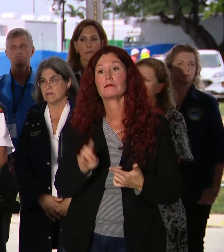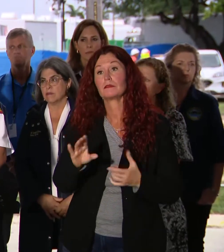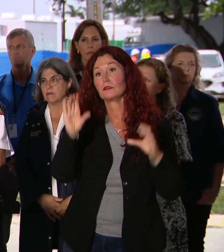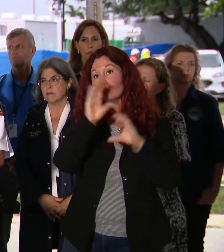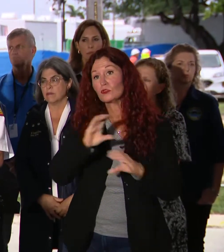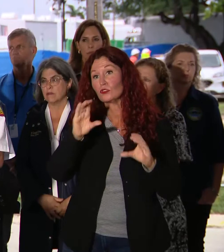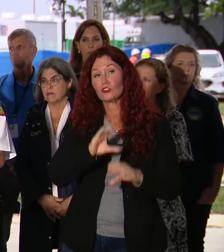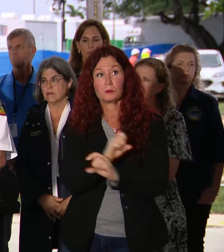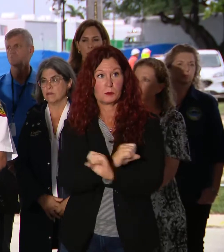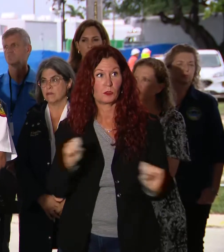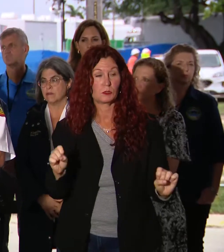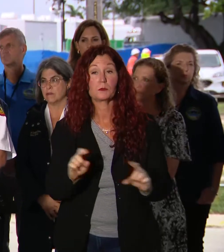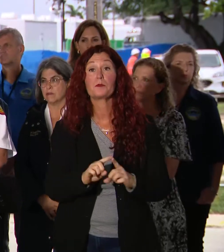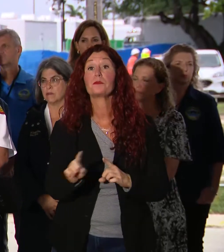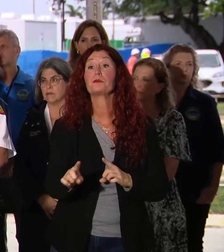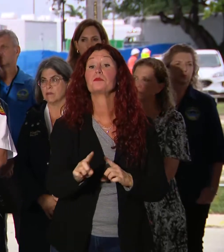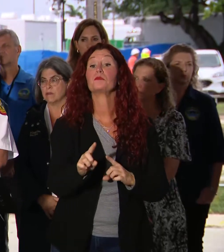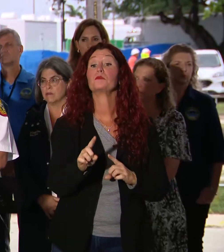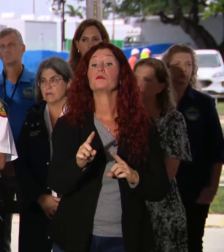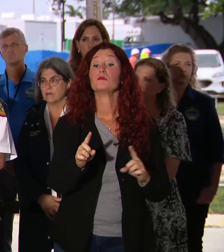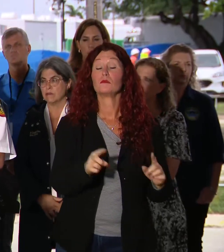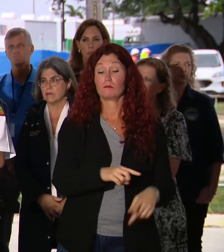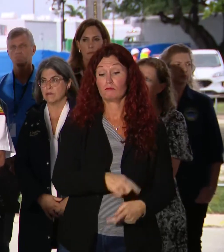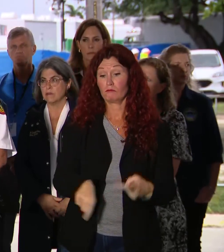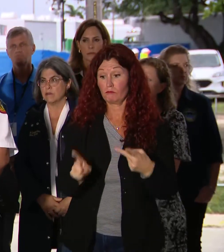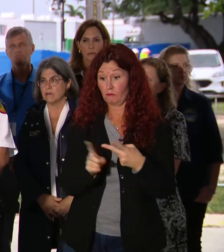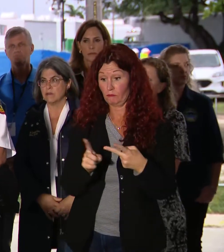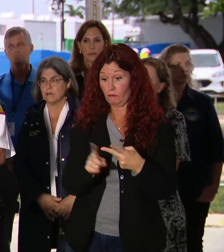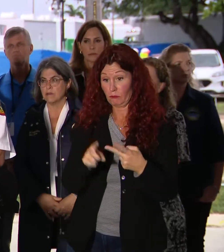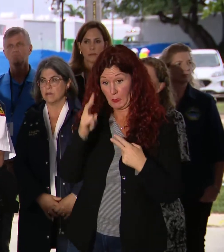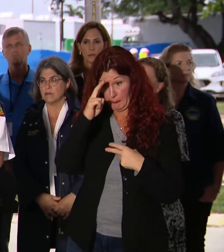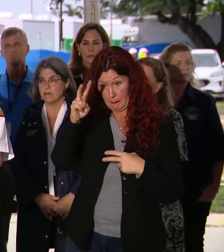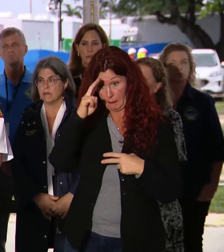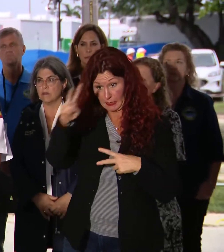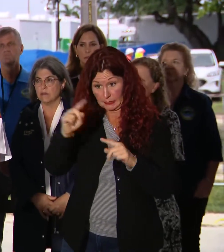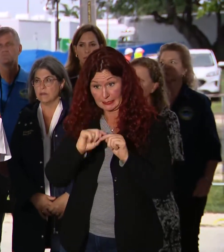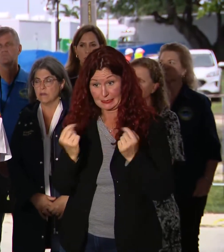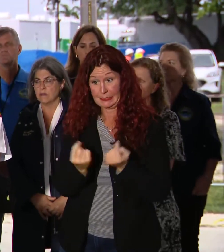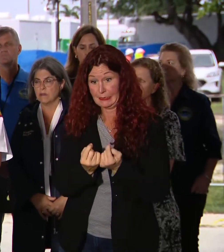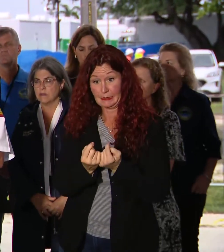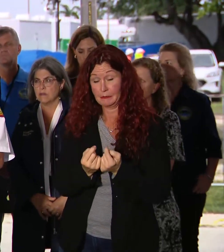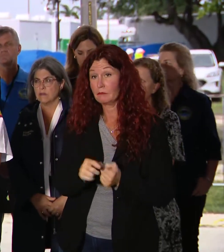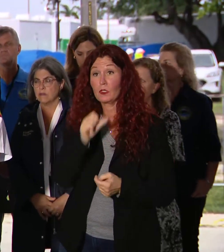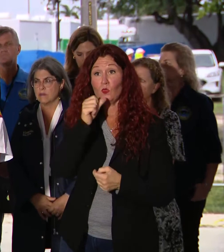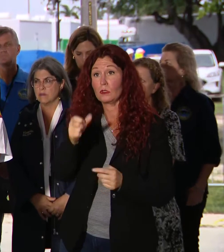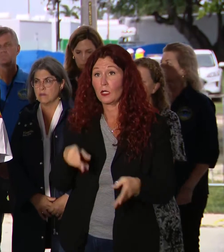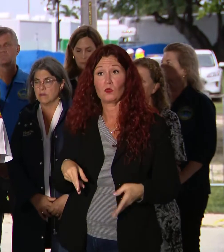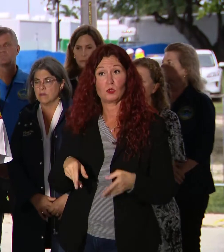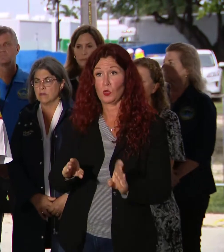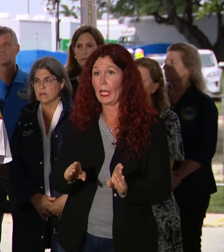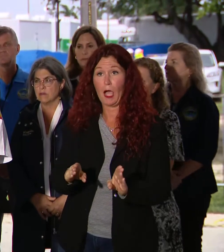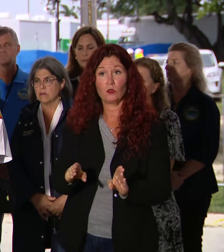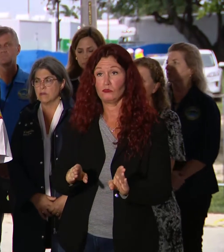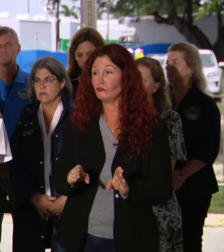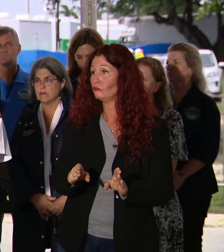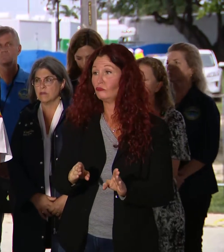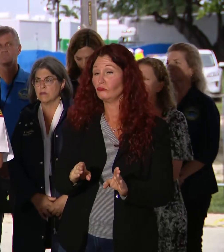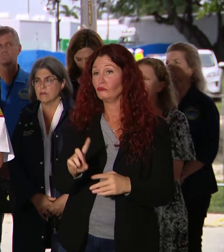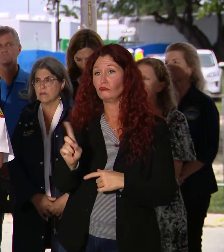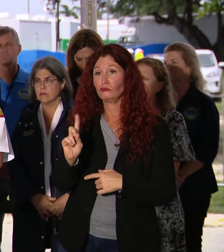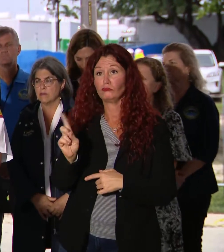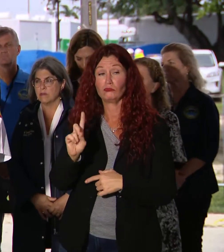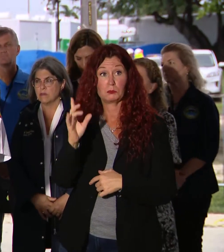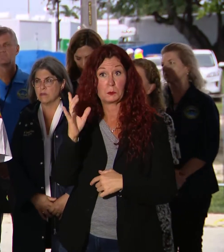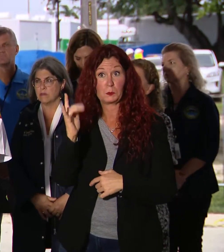In regards to any international teams, Los Tobos, we're not going to allow anyone at this time, due to the circumstances where we're at, due